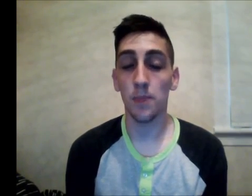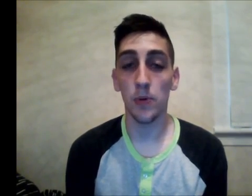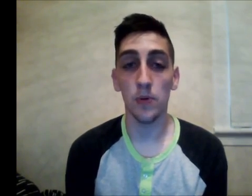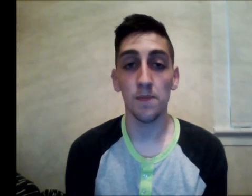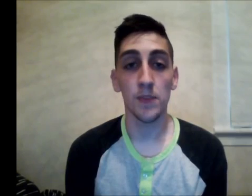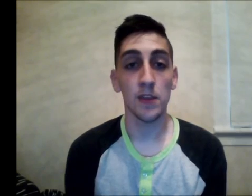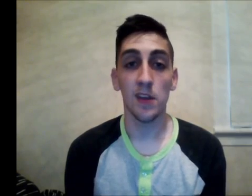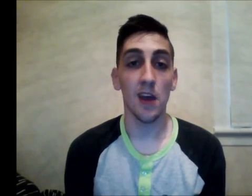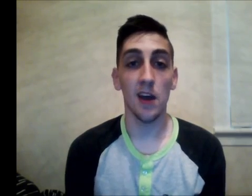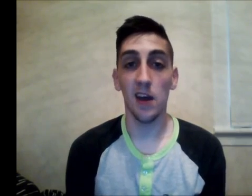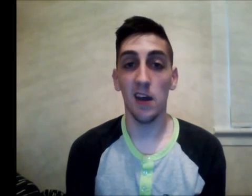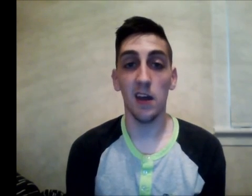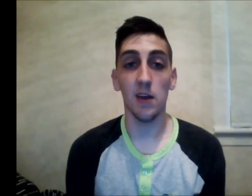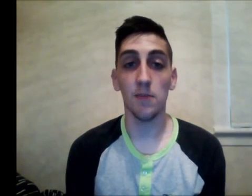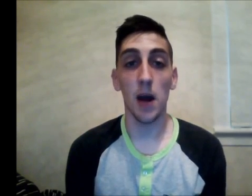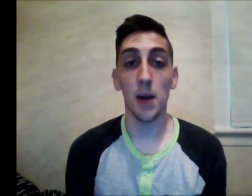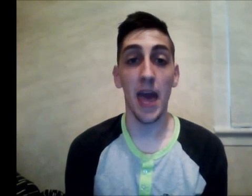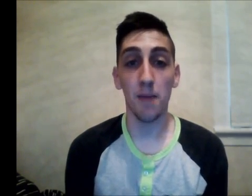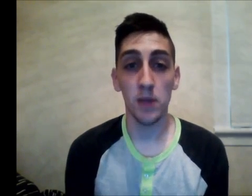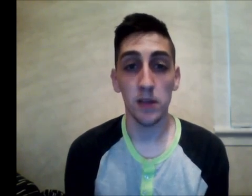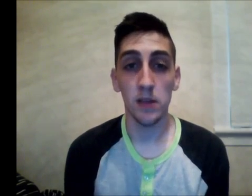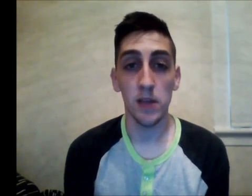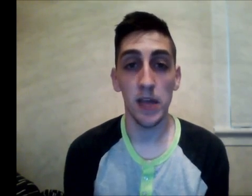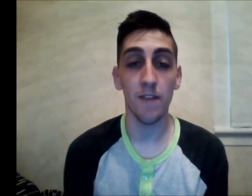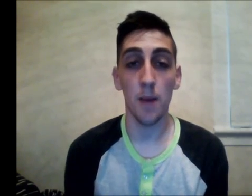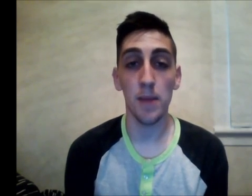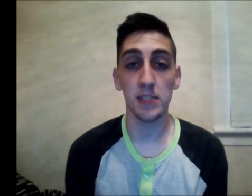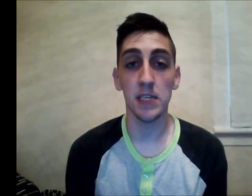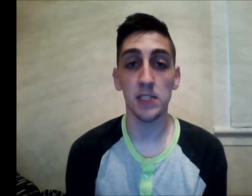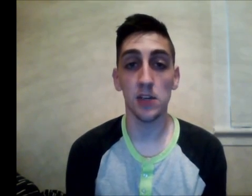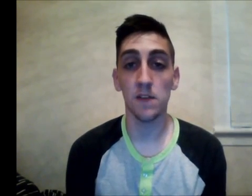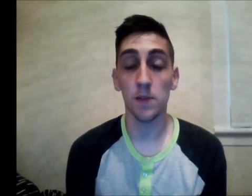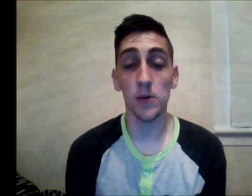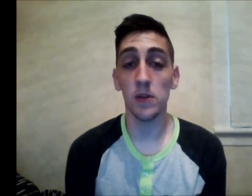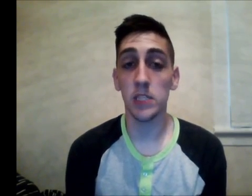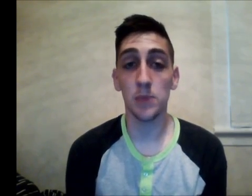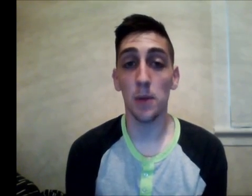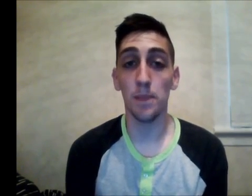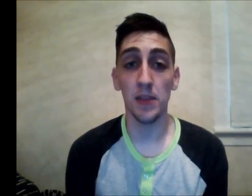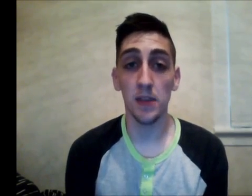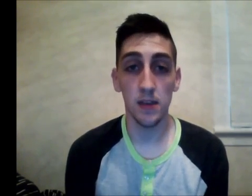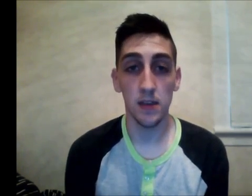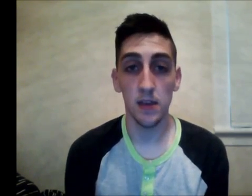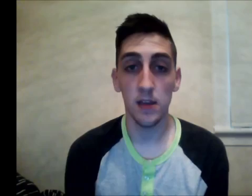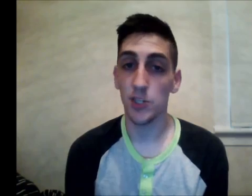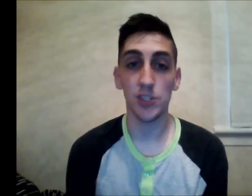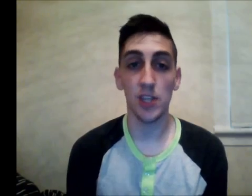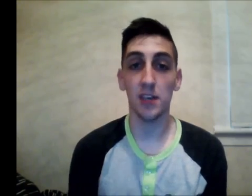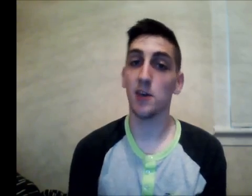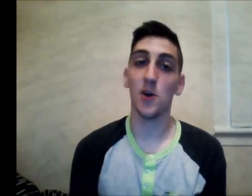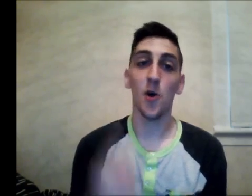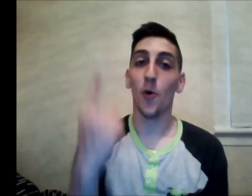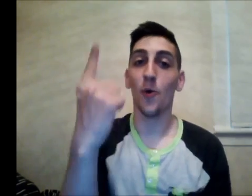put an M if that makes it easier. For billions, put a B, just like